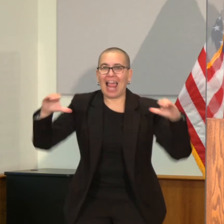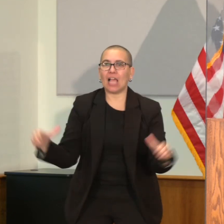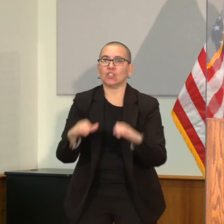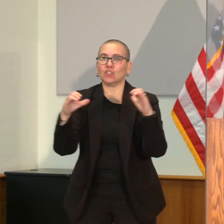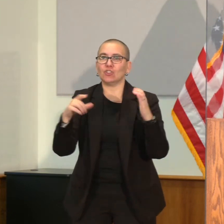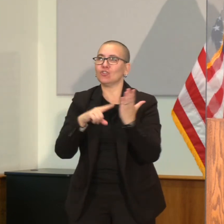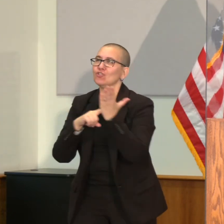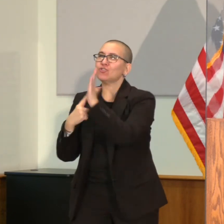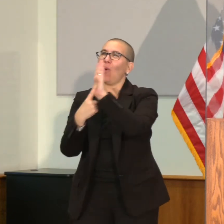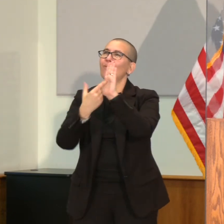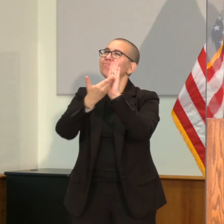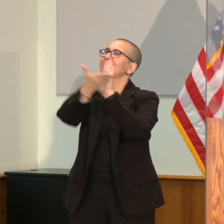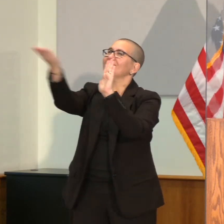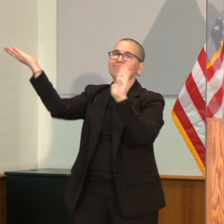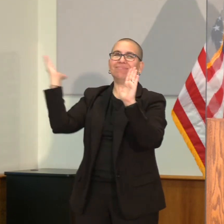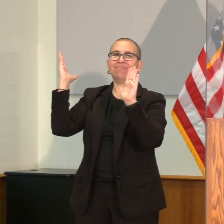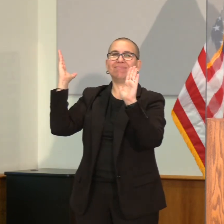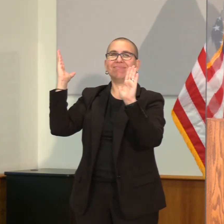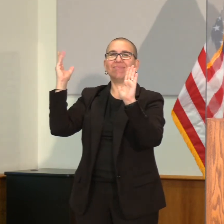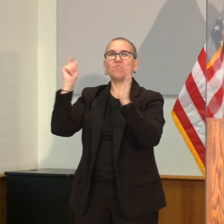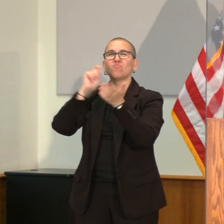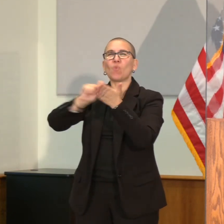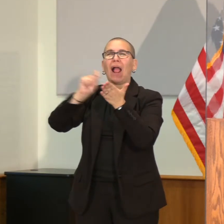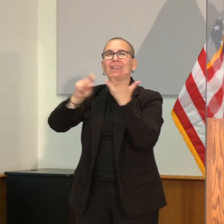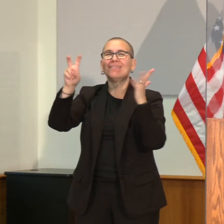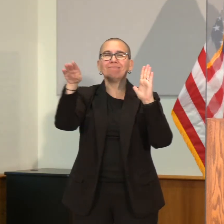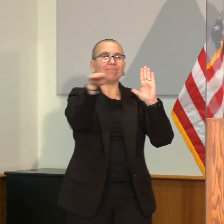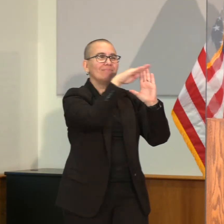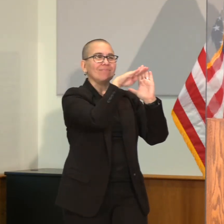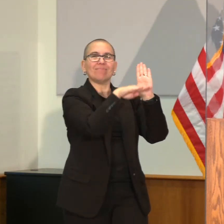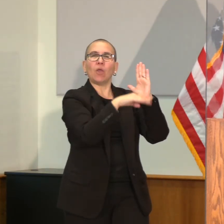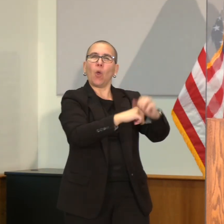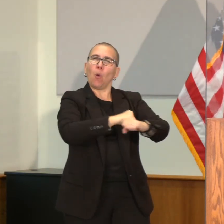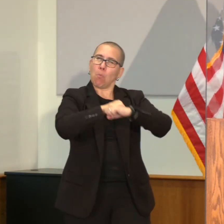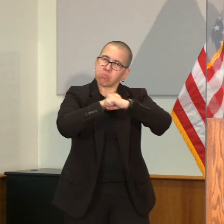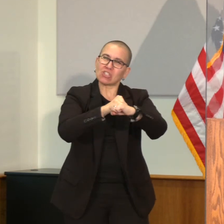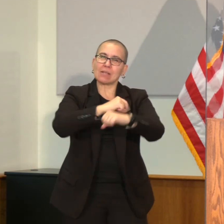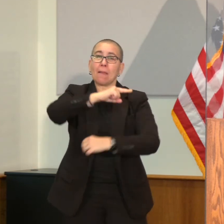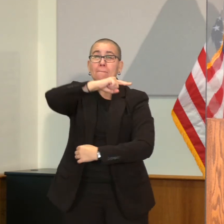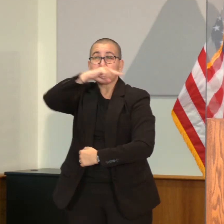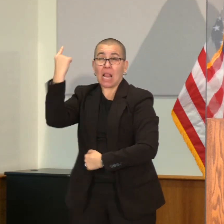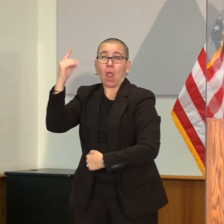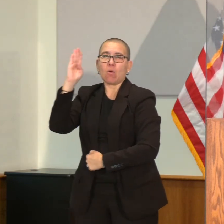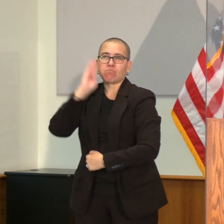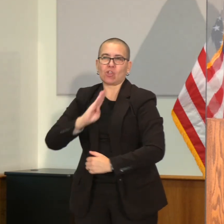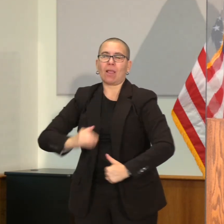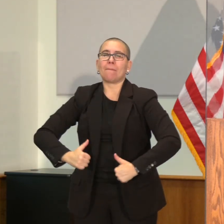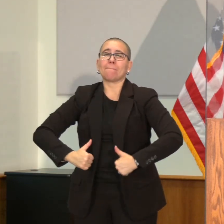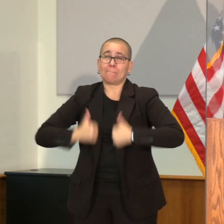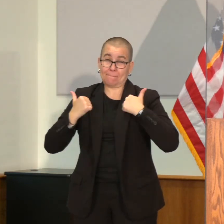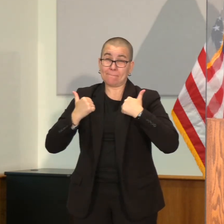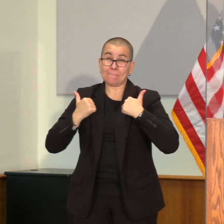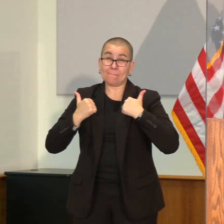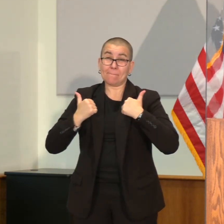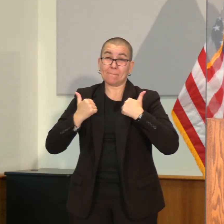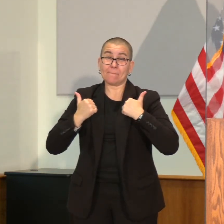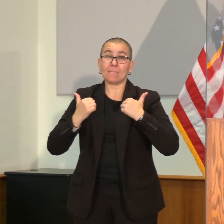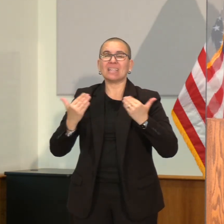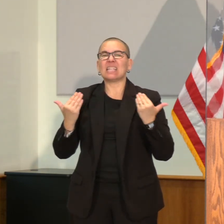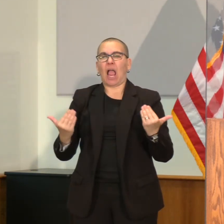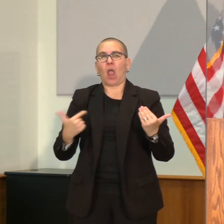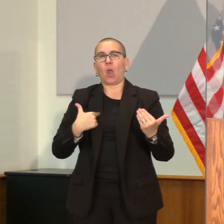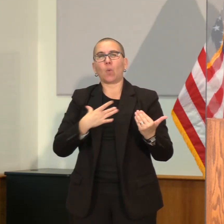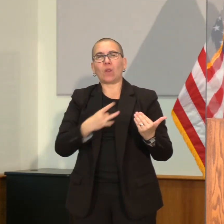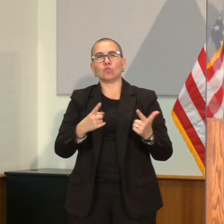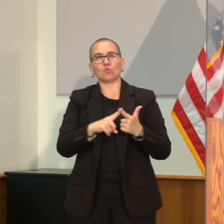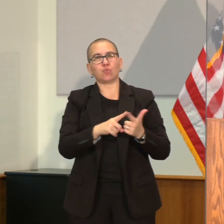terms of how to craft policy to protect Black and brown lives. So I ask Senate Republicans, are you willing to cross the